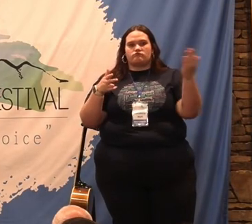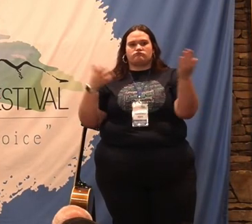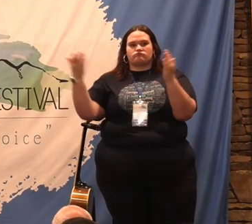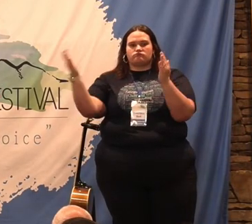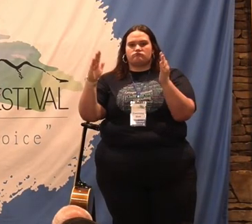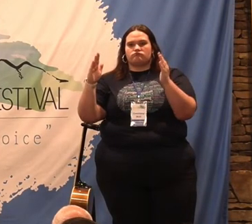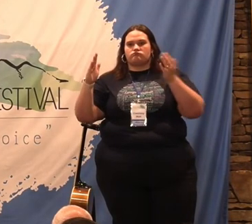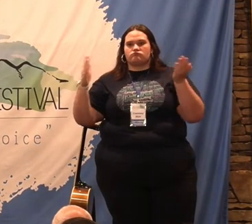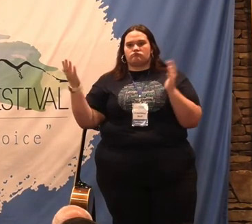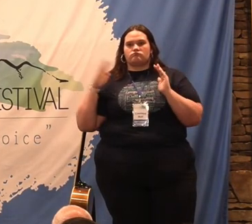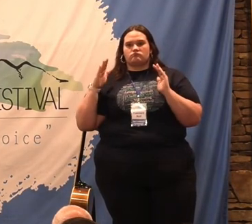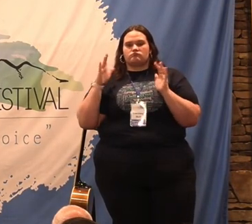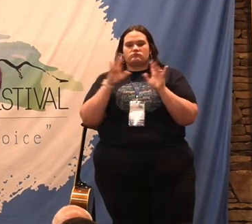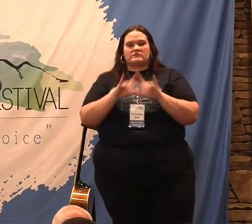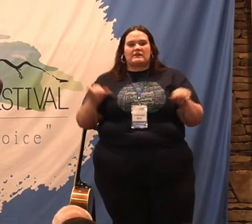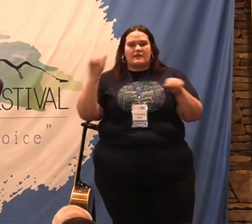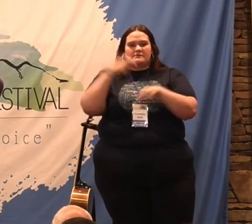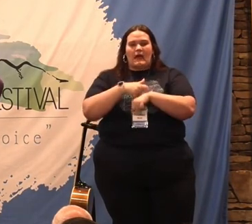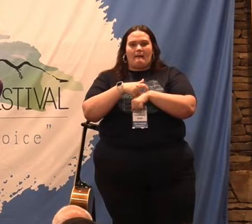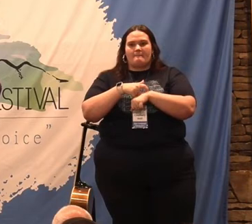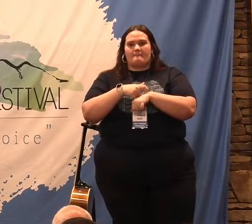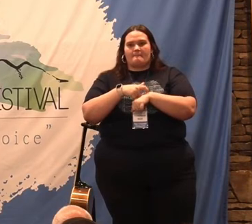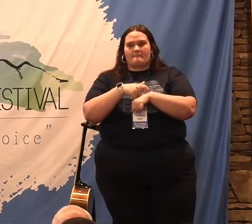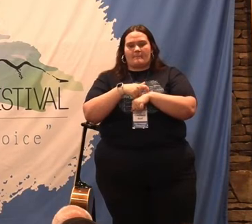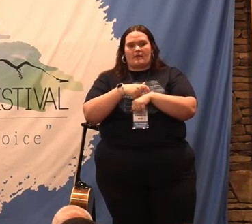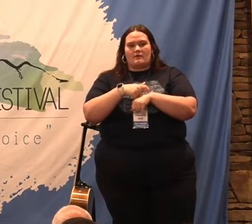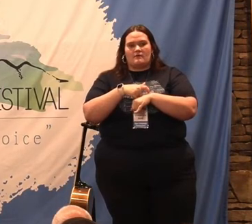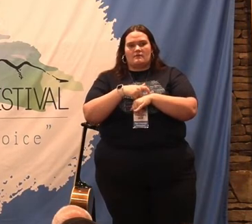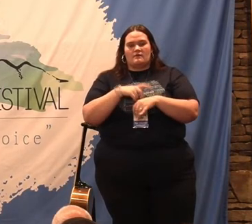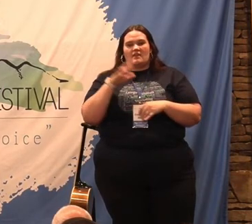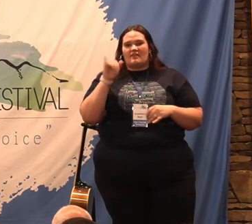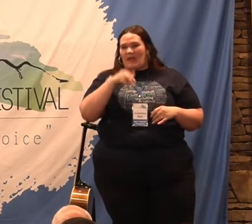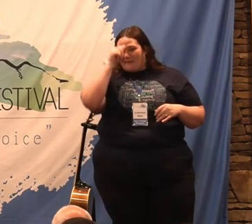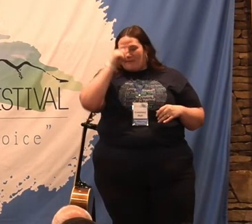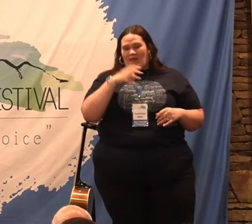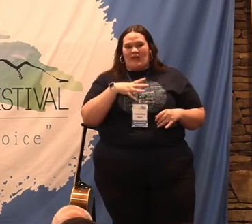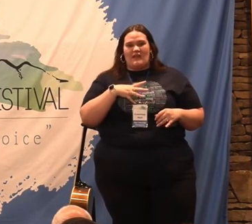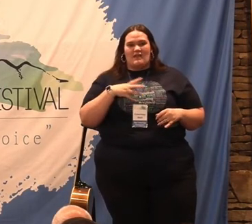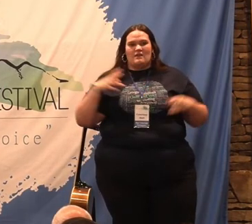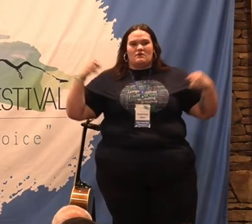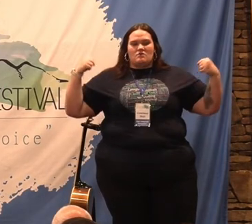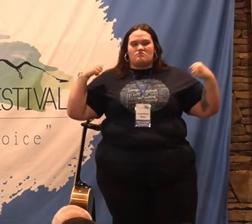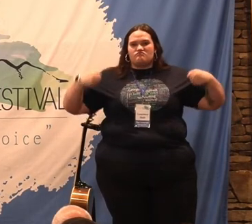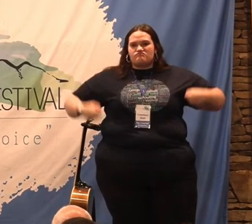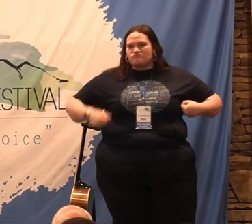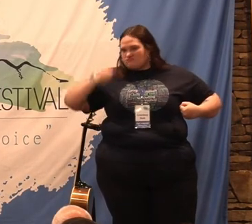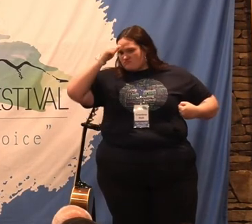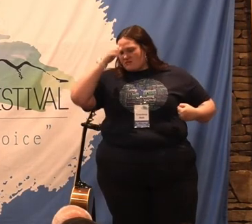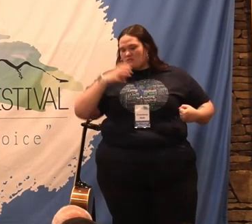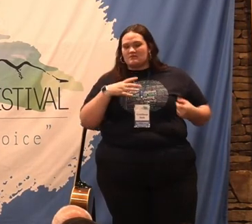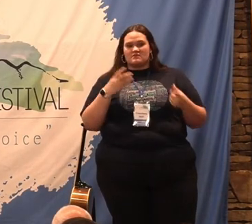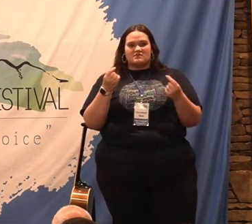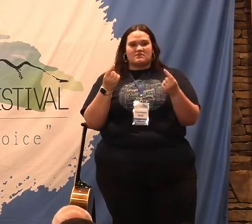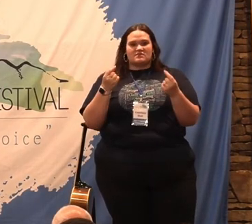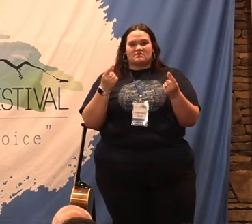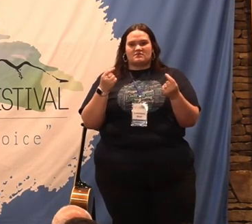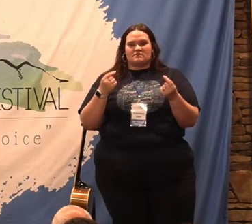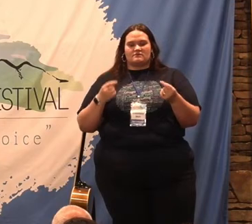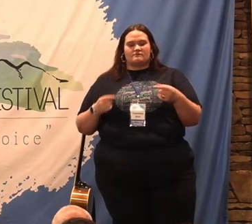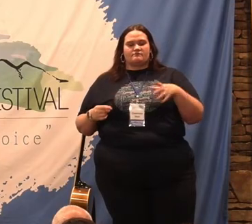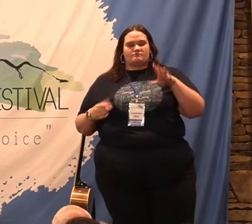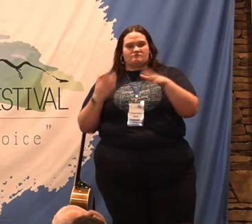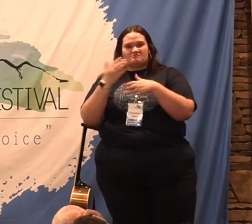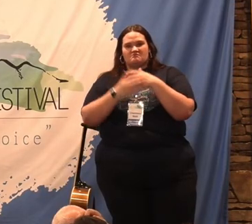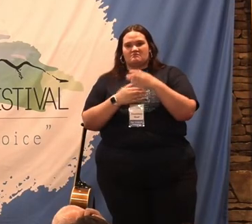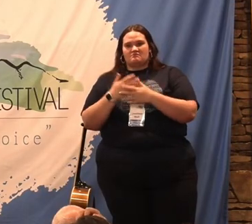closed at once. Vroom! And that fellow with all the muscles, he puts one hand on the steering